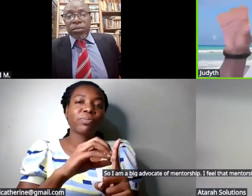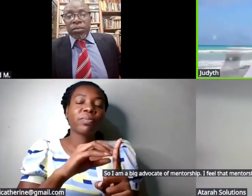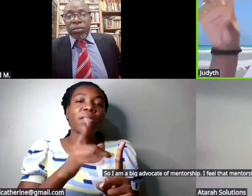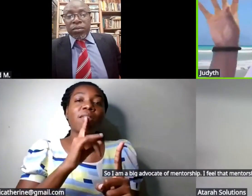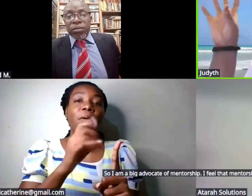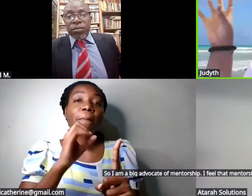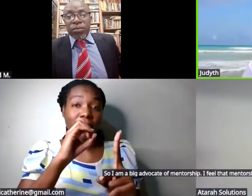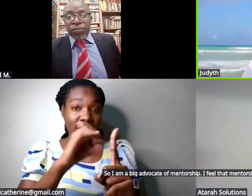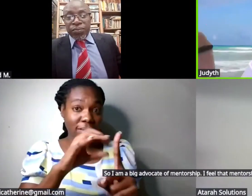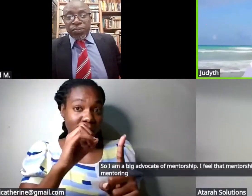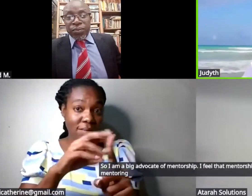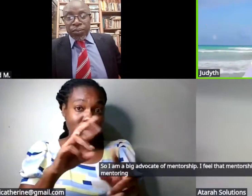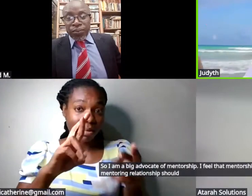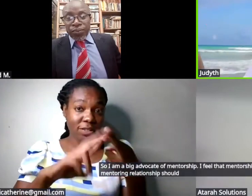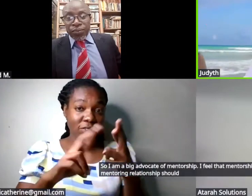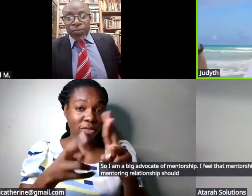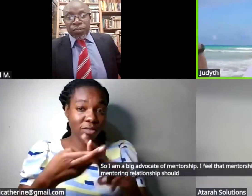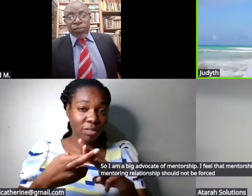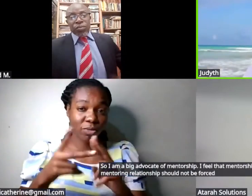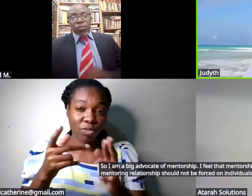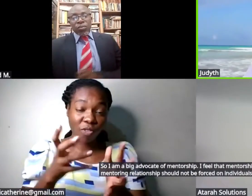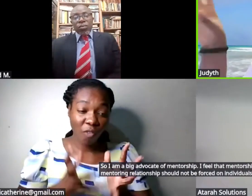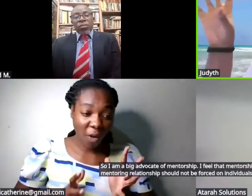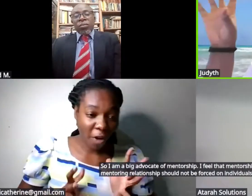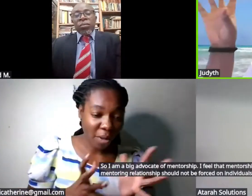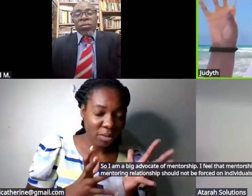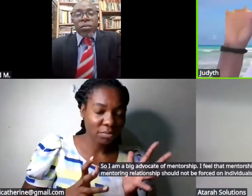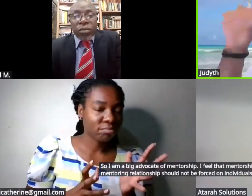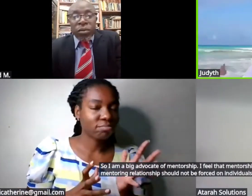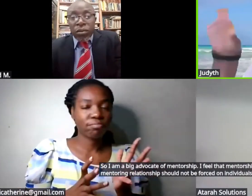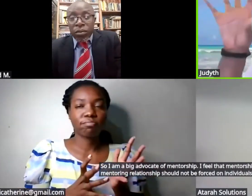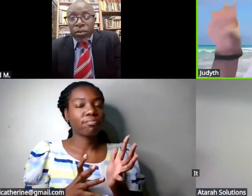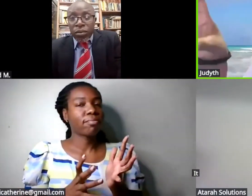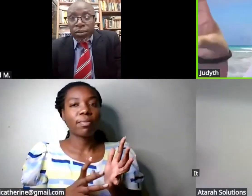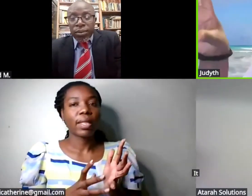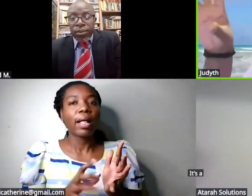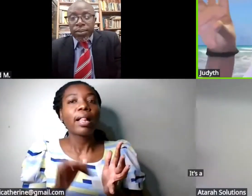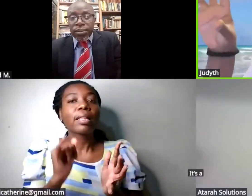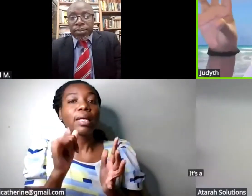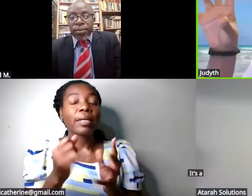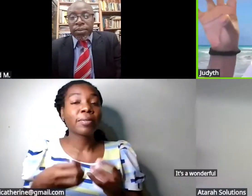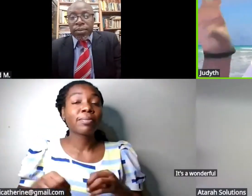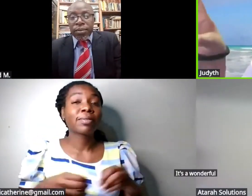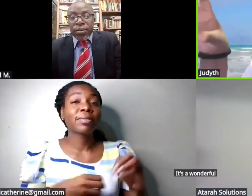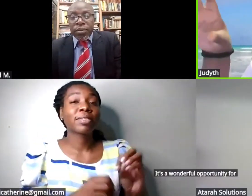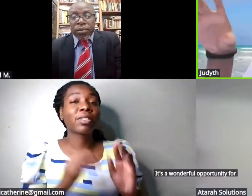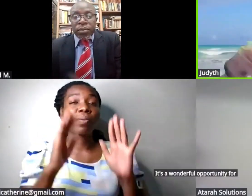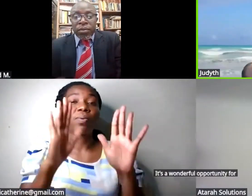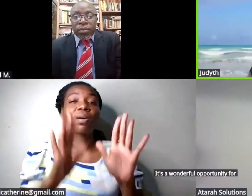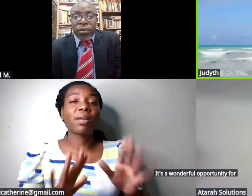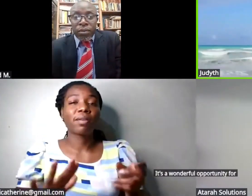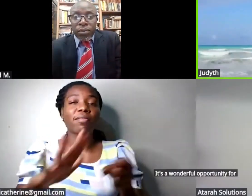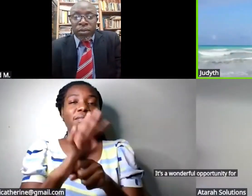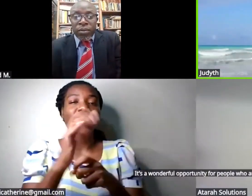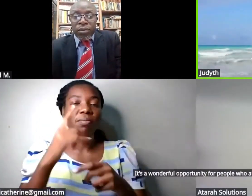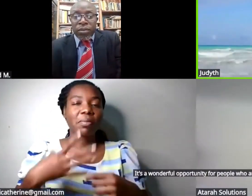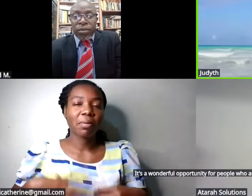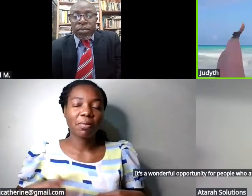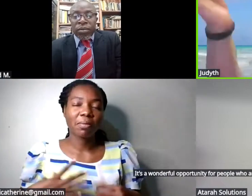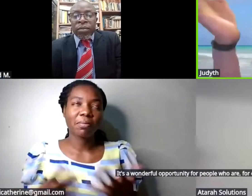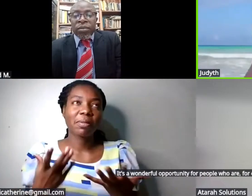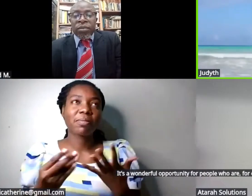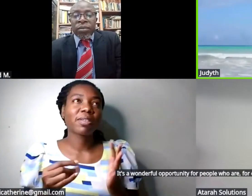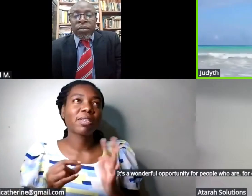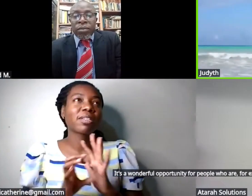mentoring relationship should not be forced on individuals. It's a wonderful opportunity for people who are, for example, in a